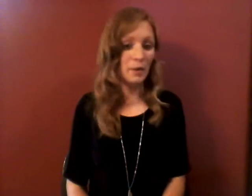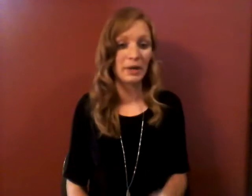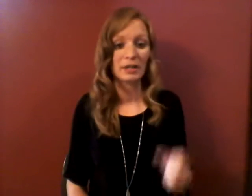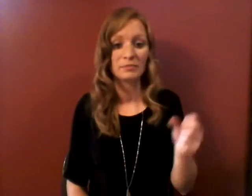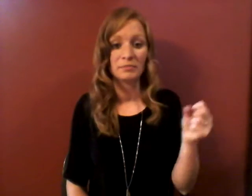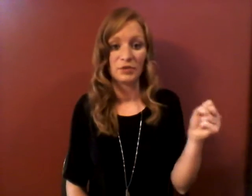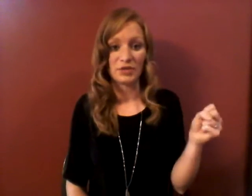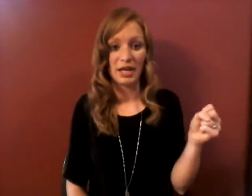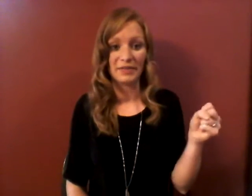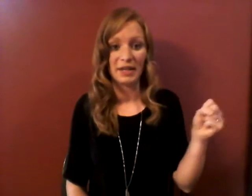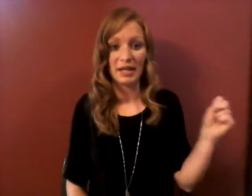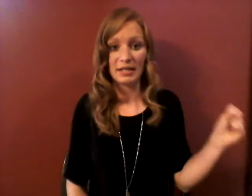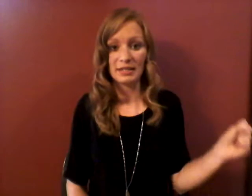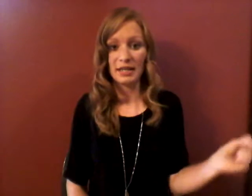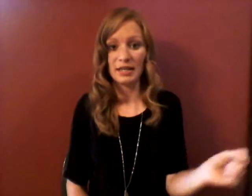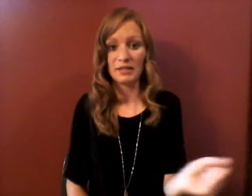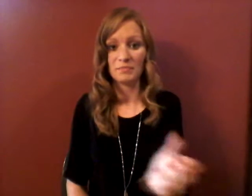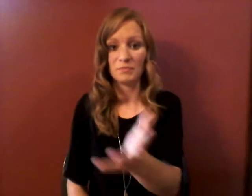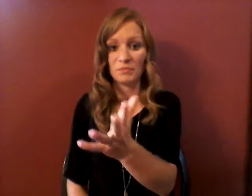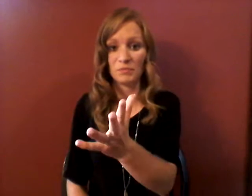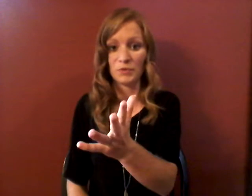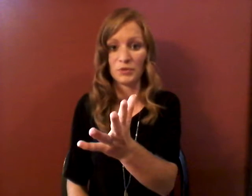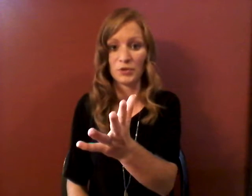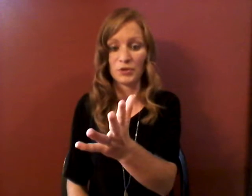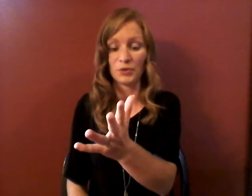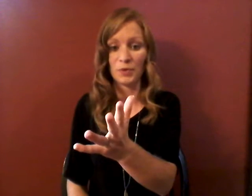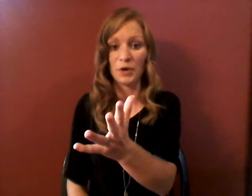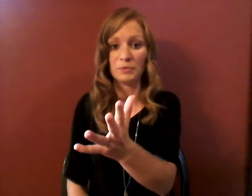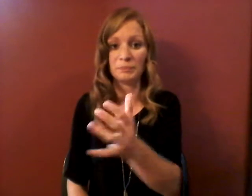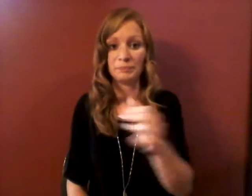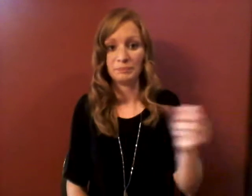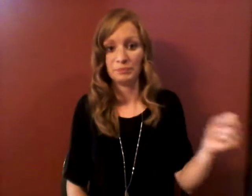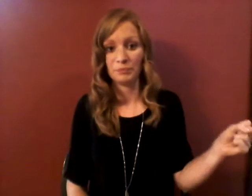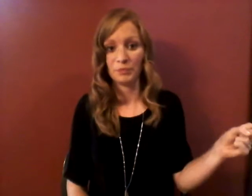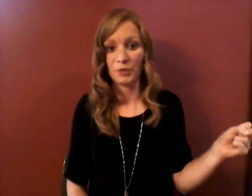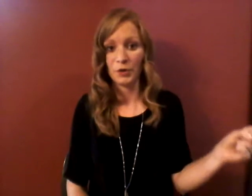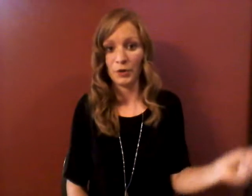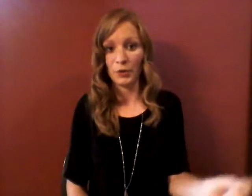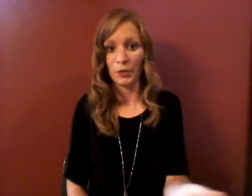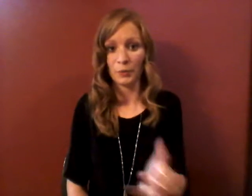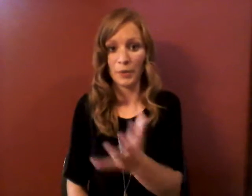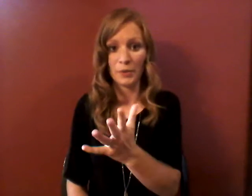Throwing, just got that S hand, you just throw. Throwing.